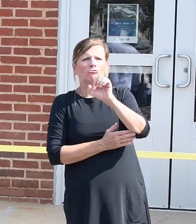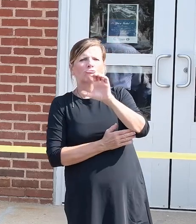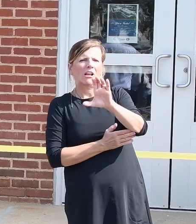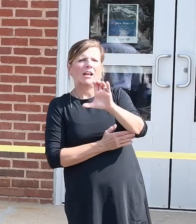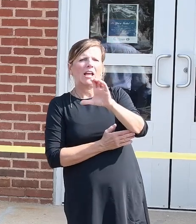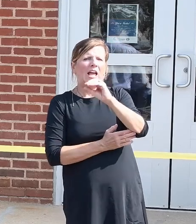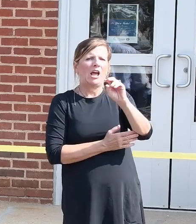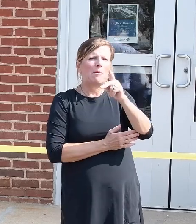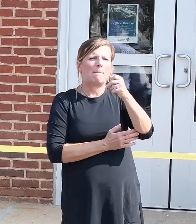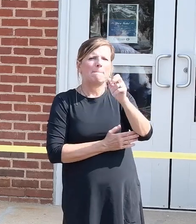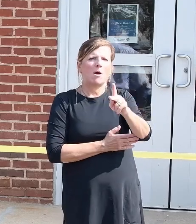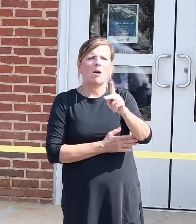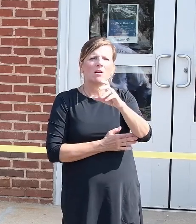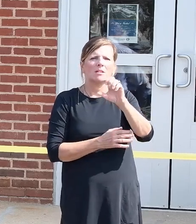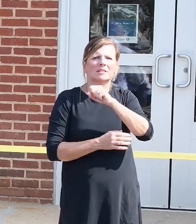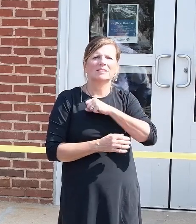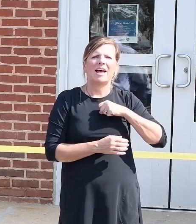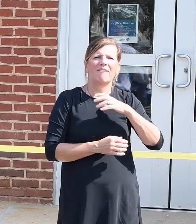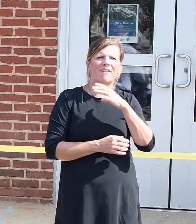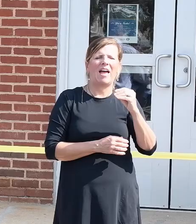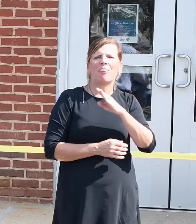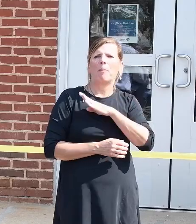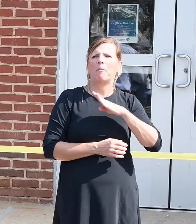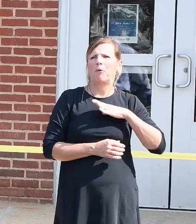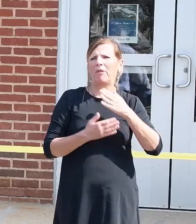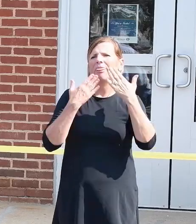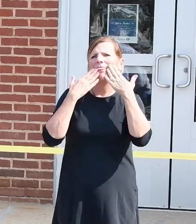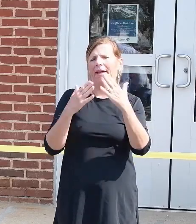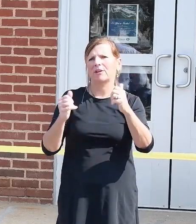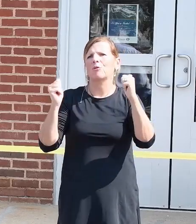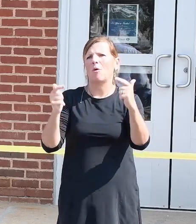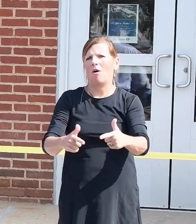Advisory Board. Thank you, everybody.